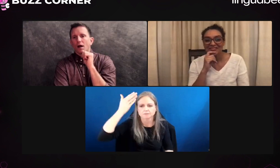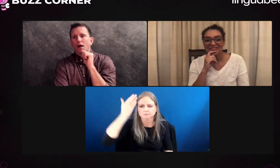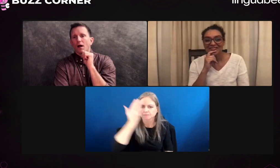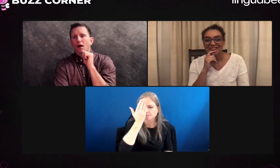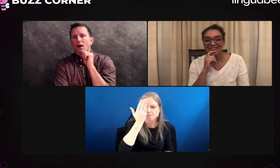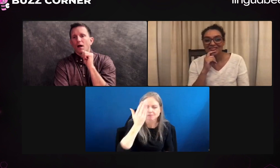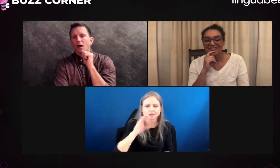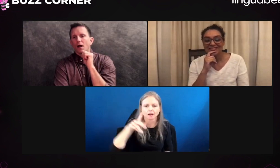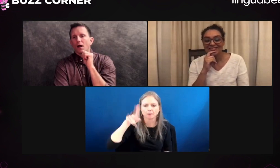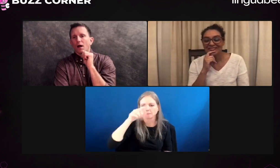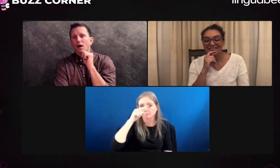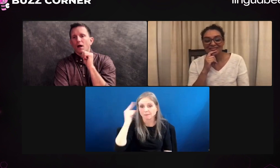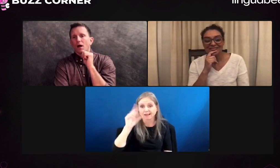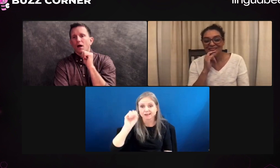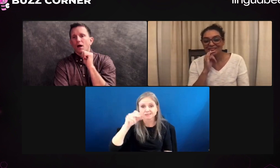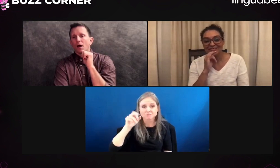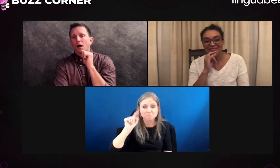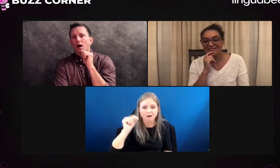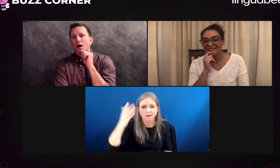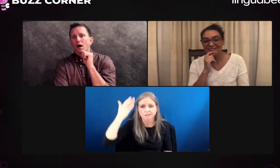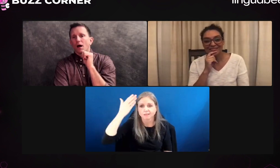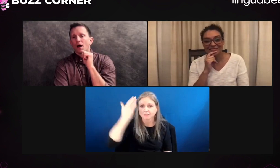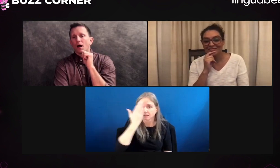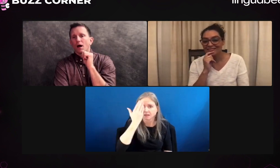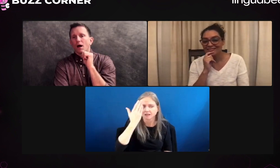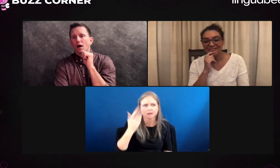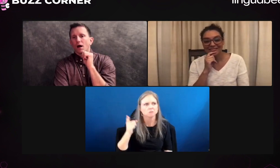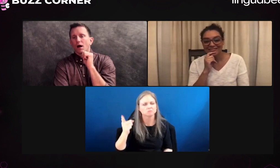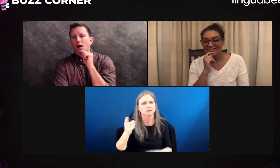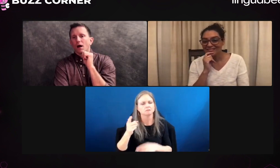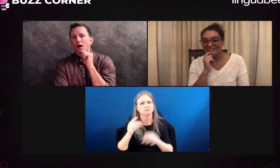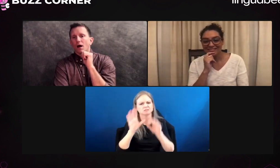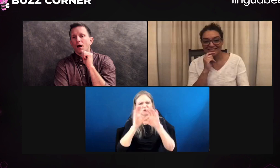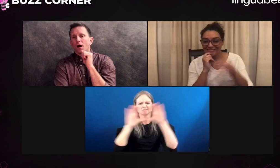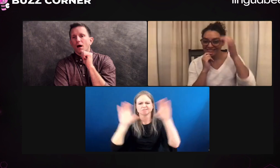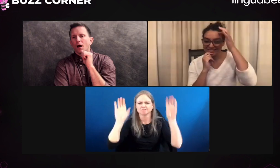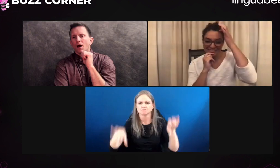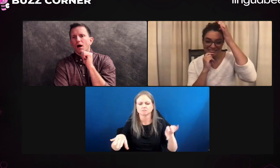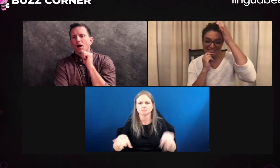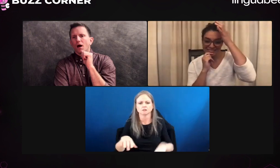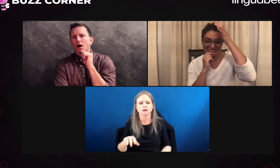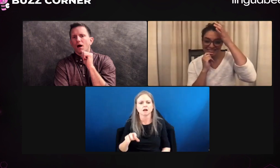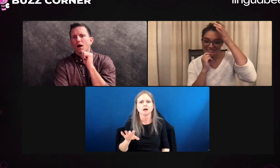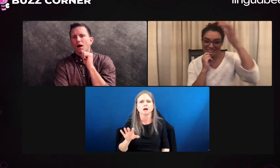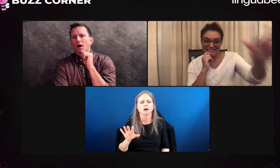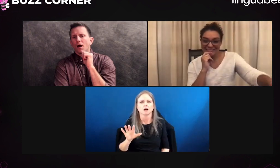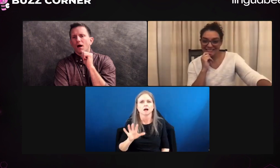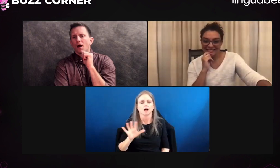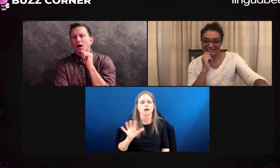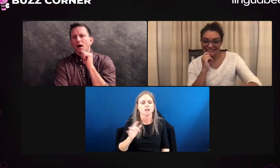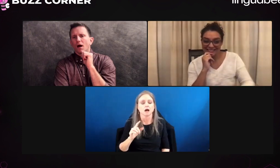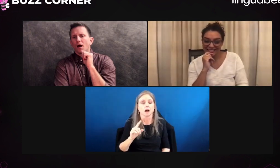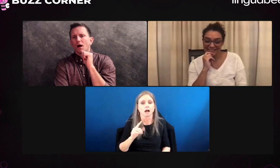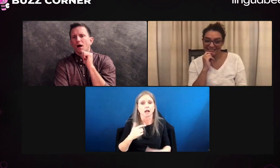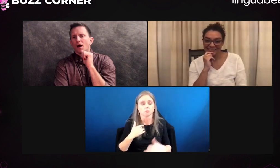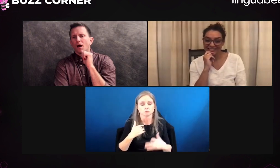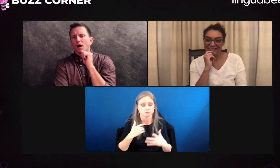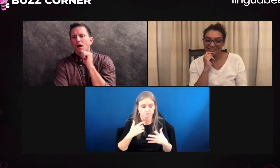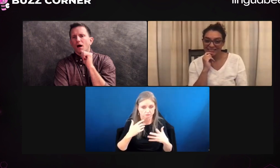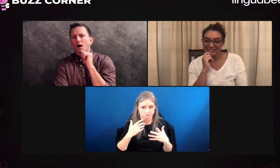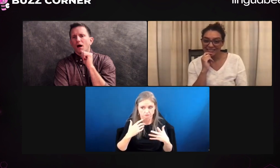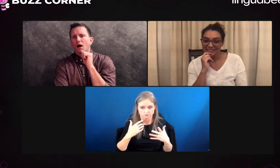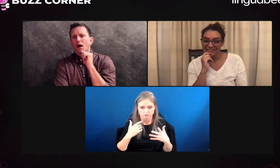eye, right? Right. And it's a problem, right? So it's a curtain, right? It causes a black spot. It covers, and they were signing like a